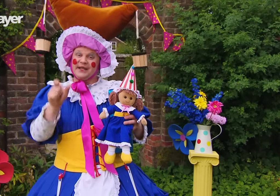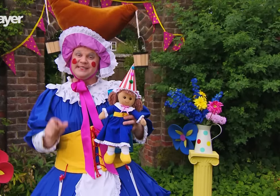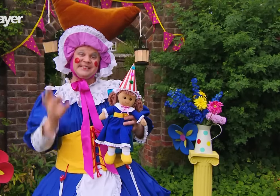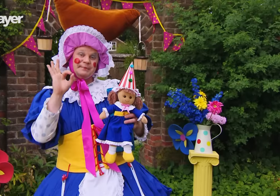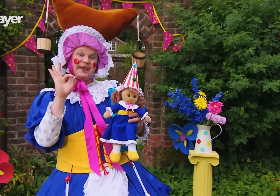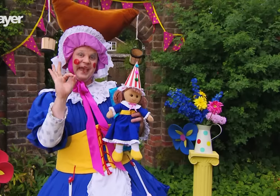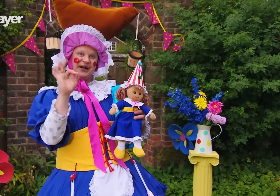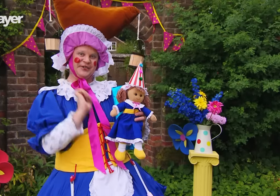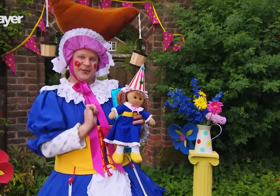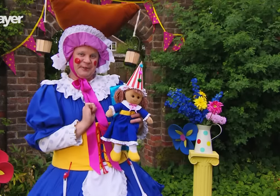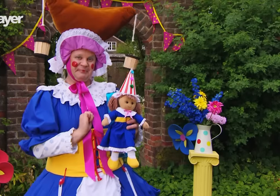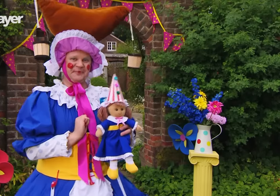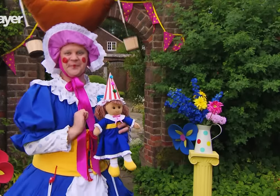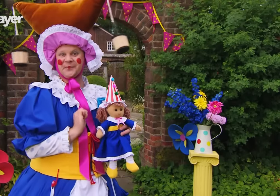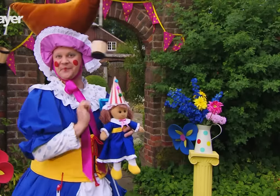someone special.